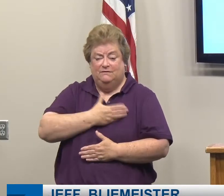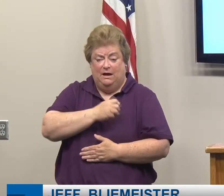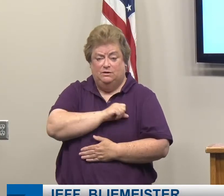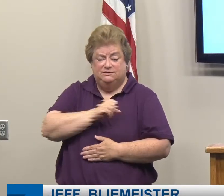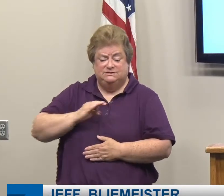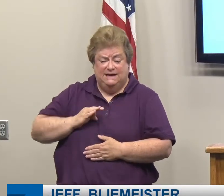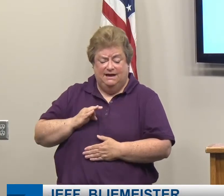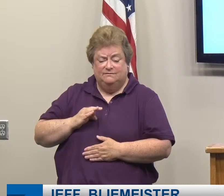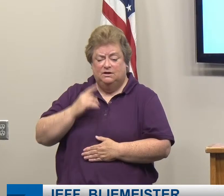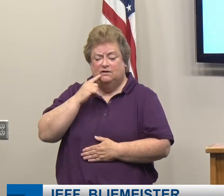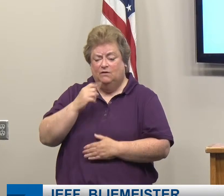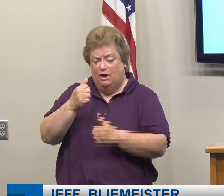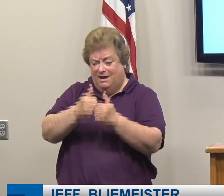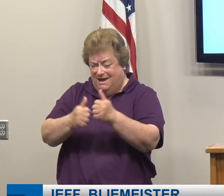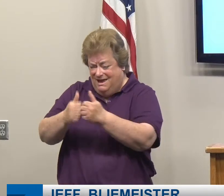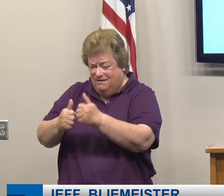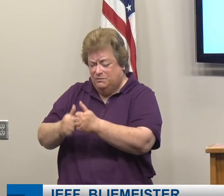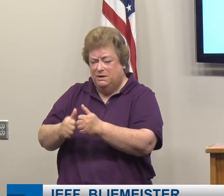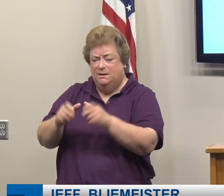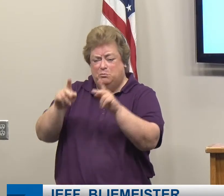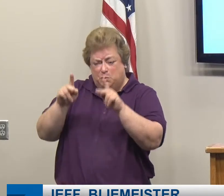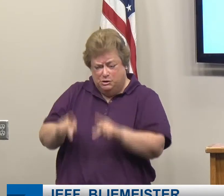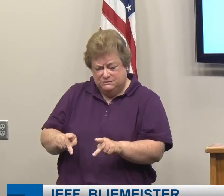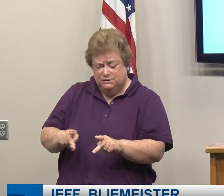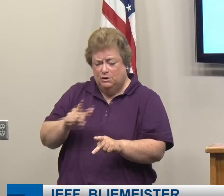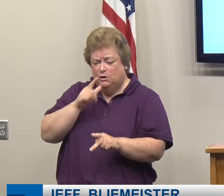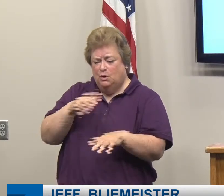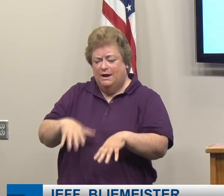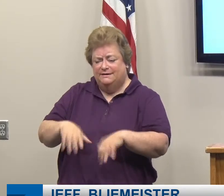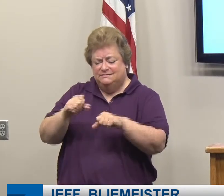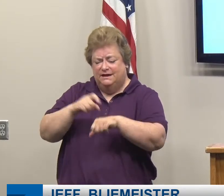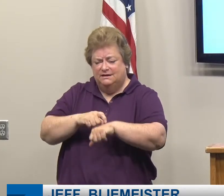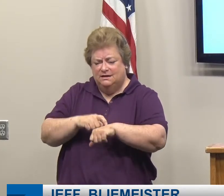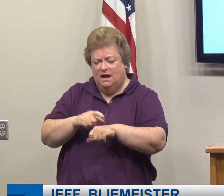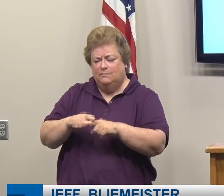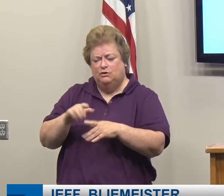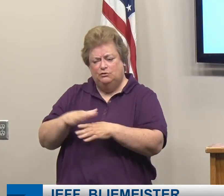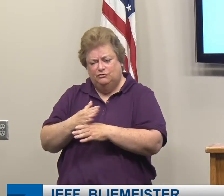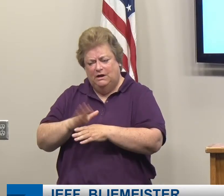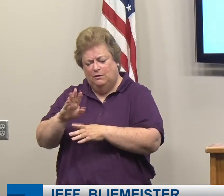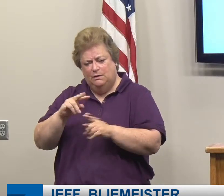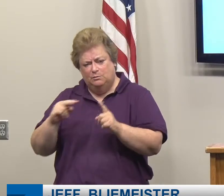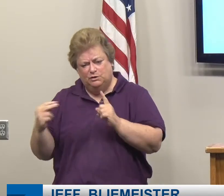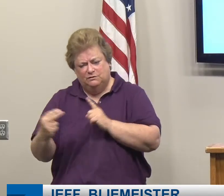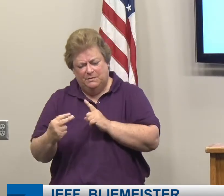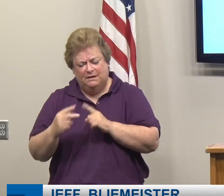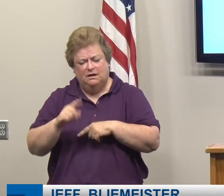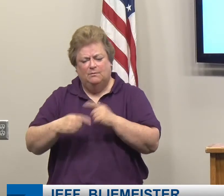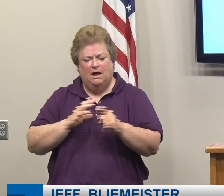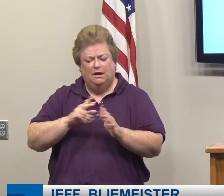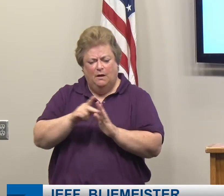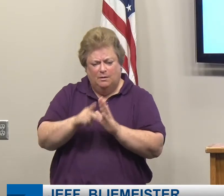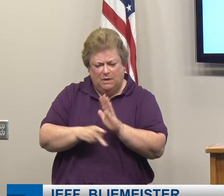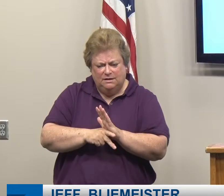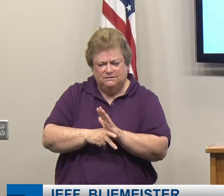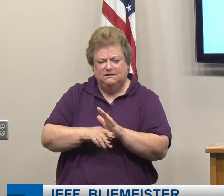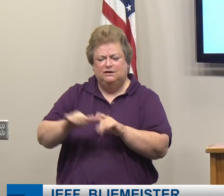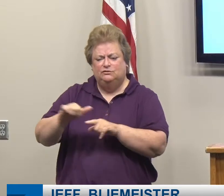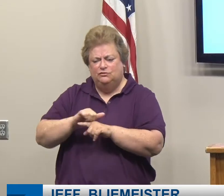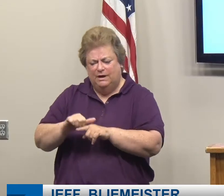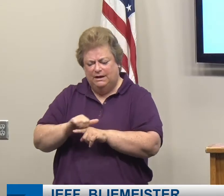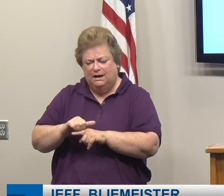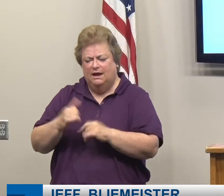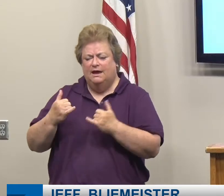staff for each and every citizen that has taken the time to share their perspectives on our policies, our training,